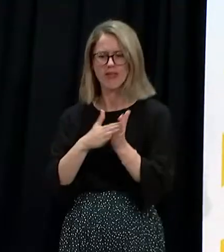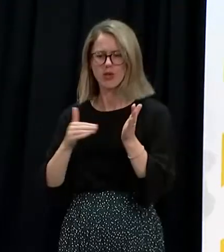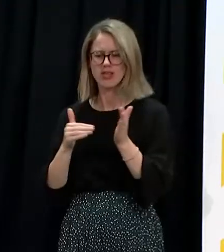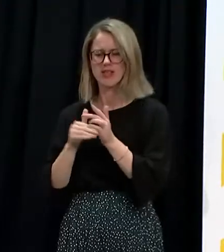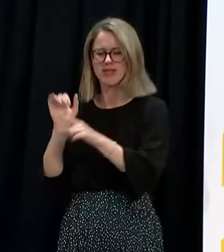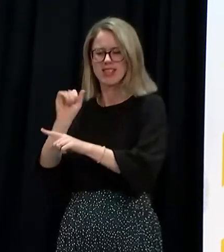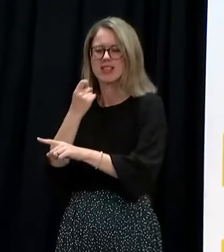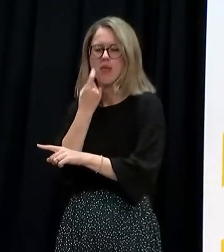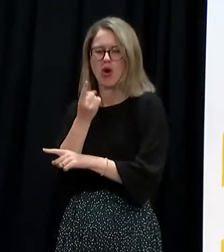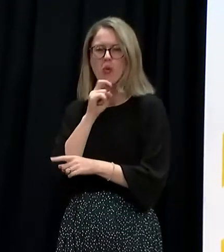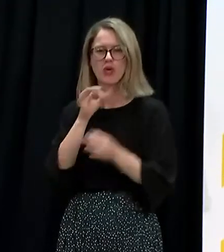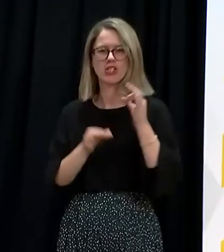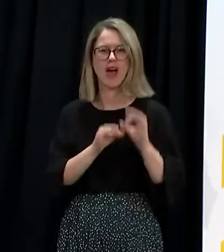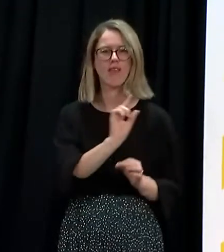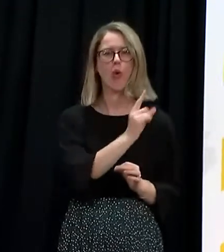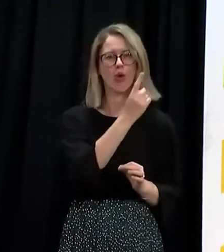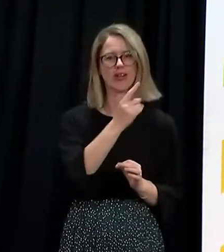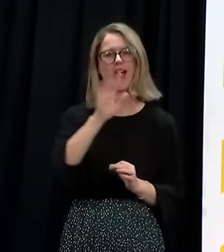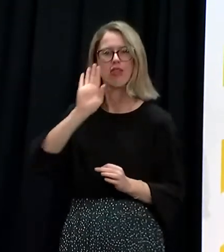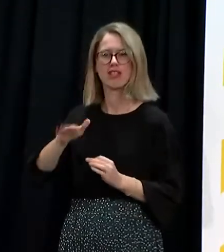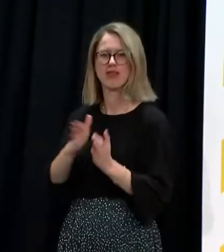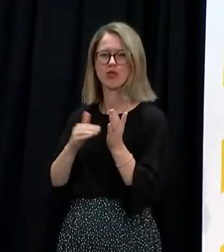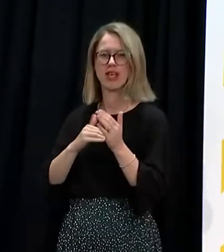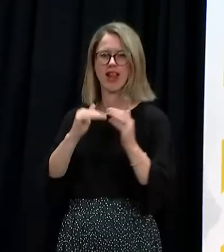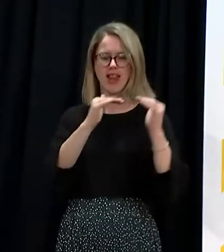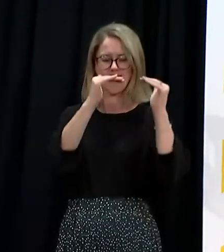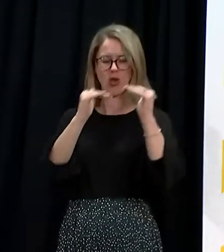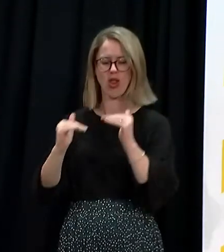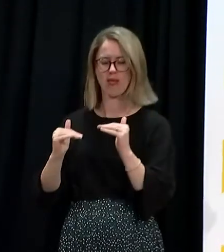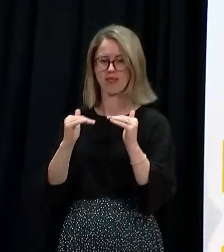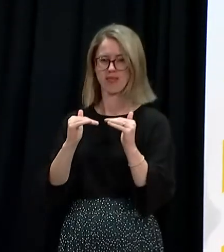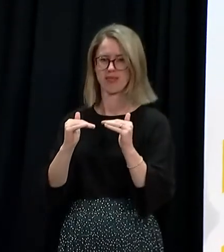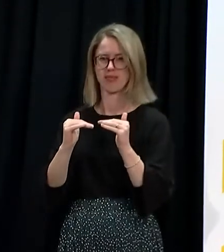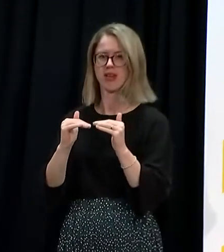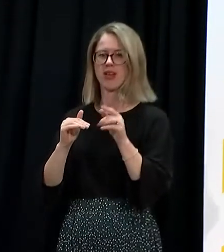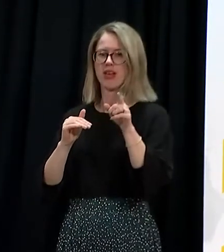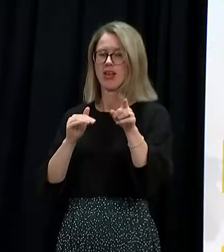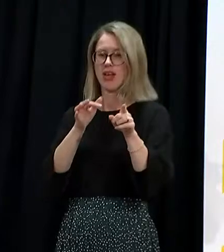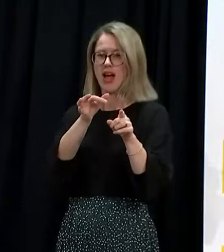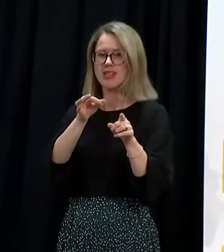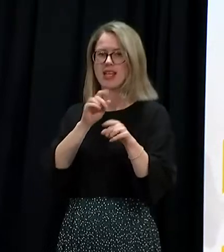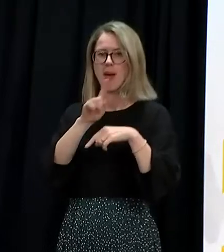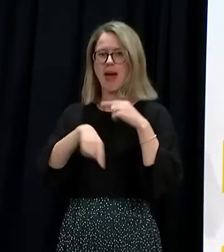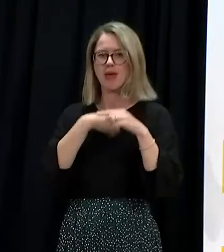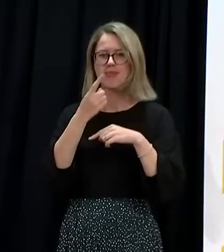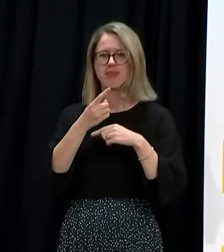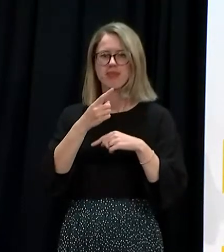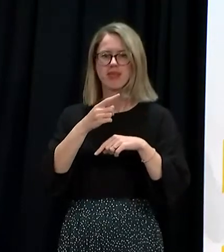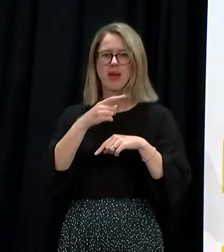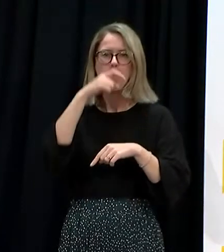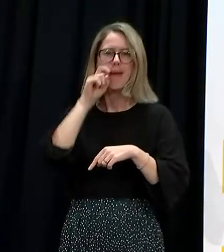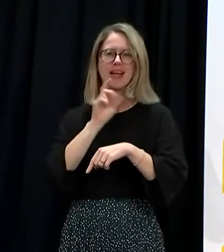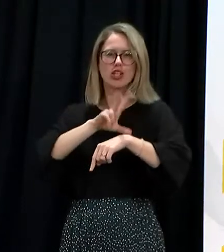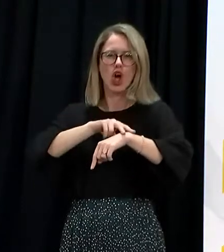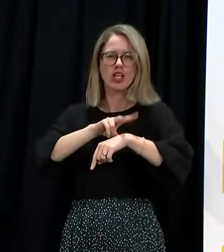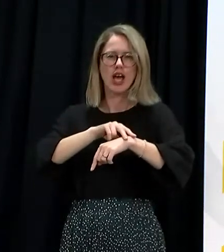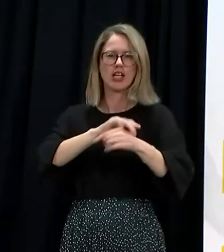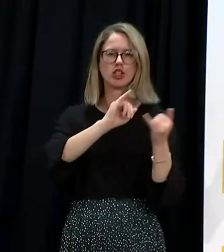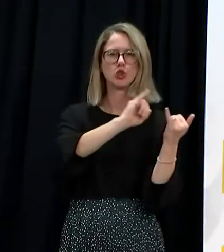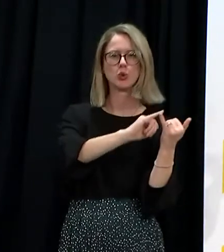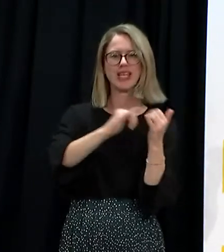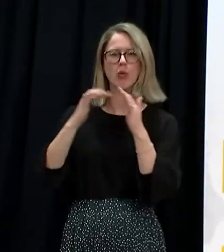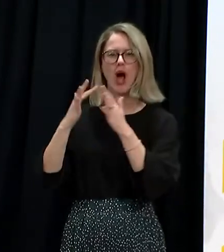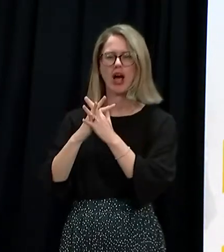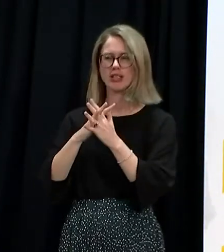And what did you make of personal attacks on her character over the last few days? The first thing that I would say is, as a general rule